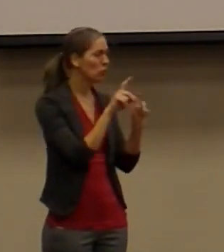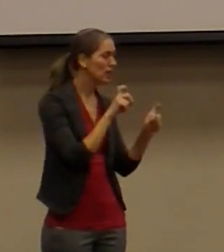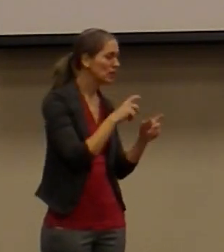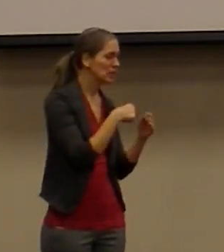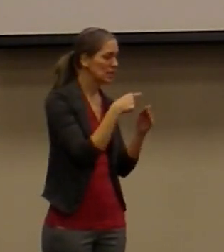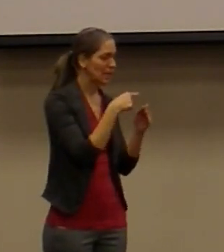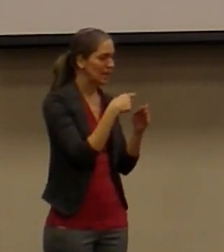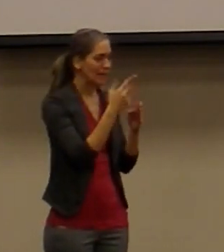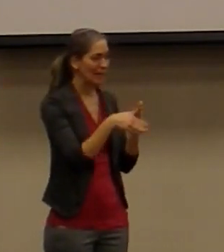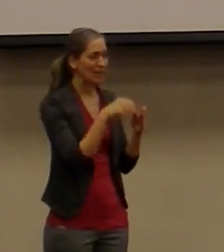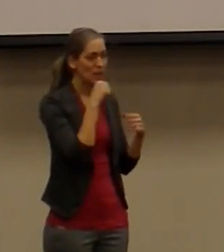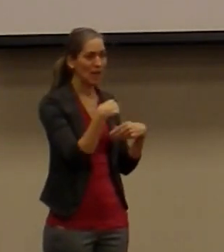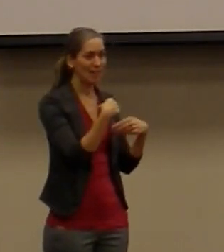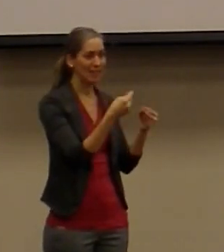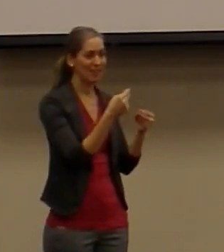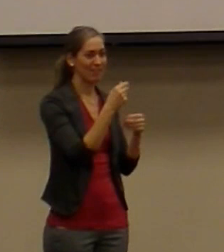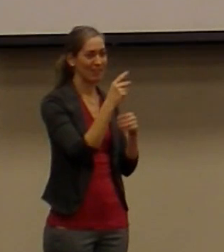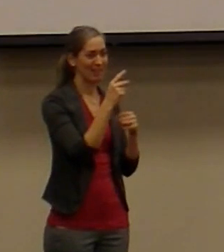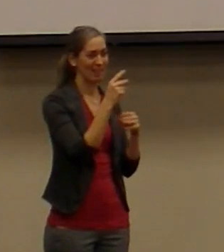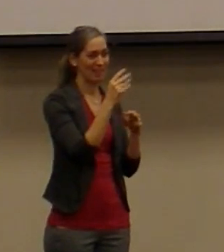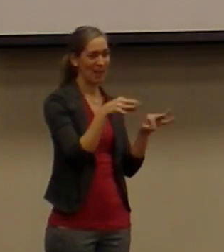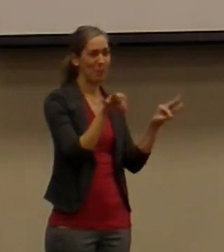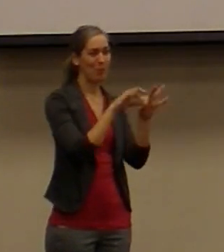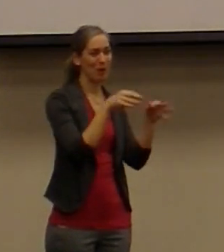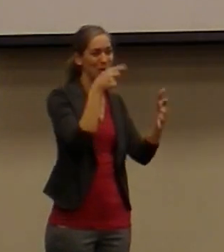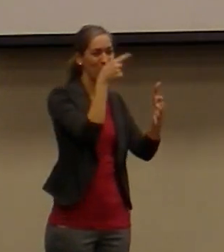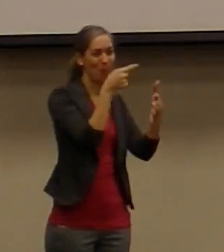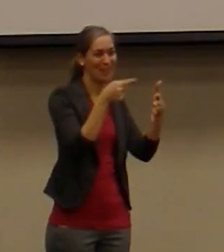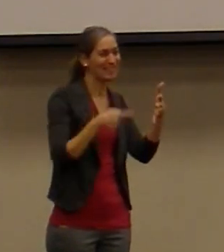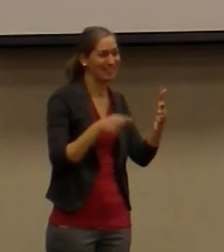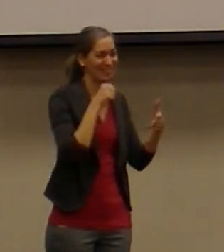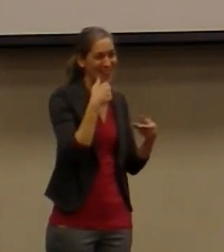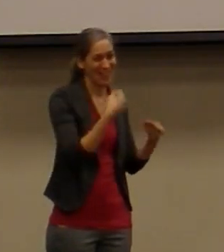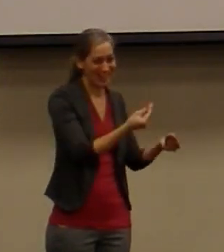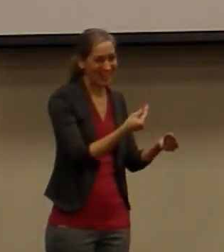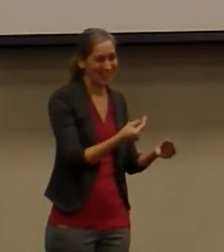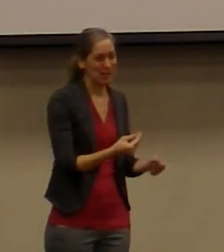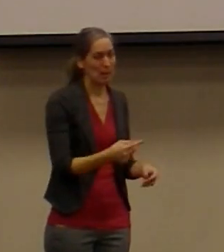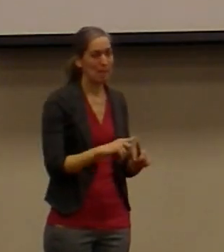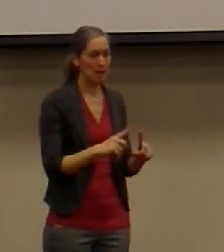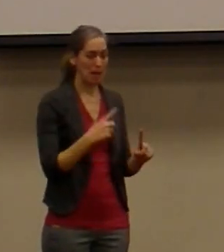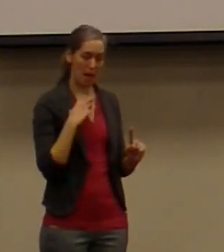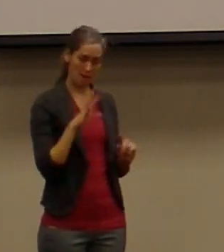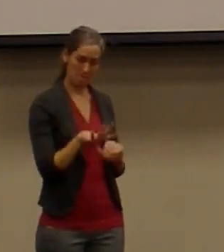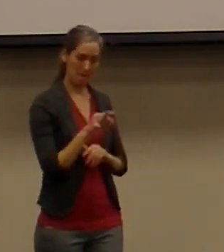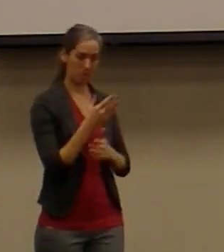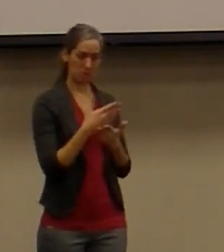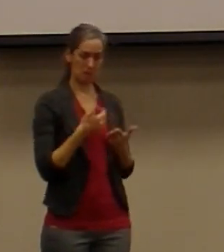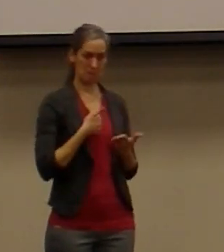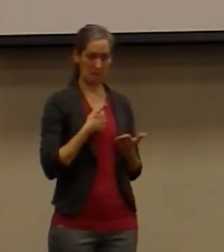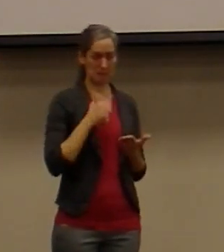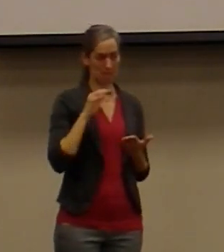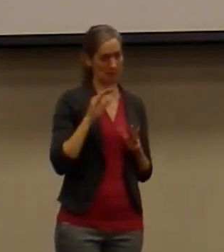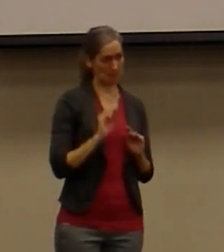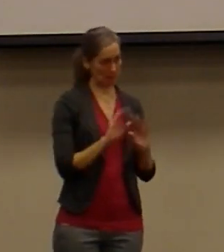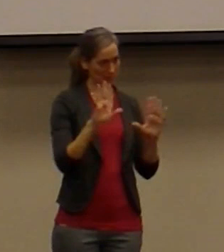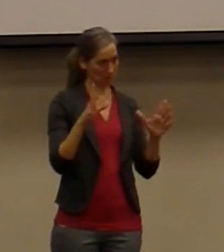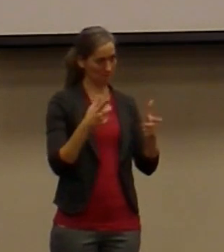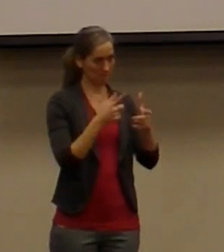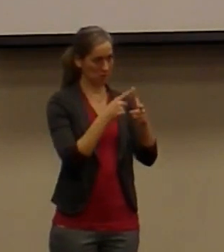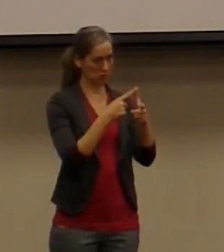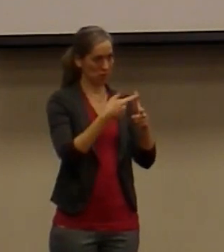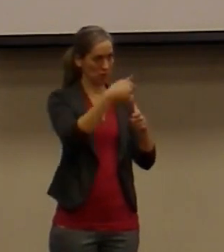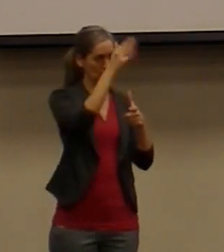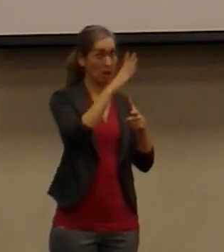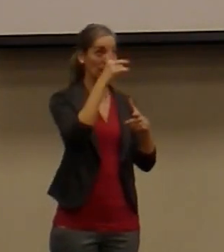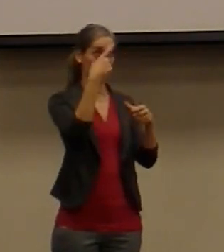key bullet points that we might draw out of this. But here are some that it seems to me are pretty clear. Number one, God is